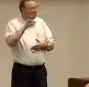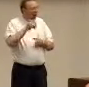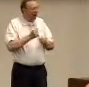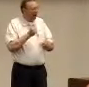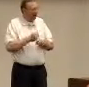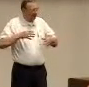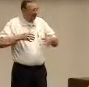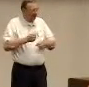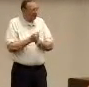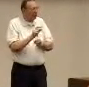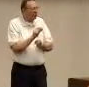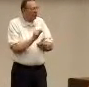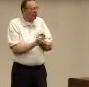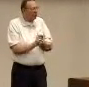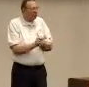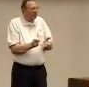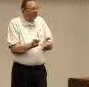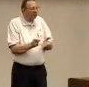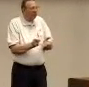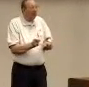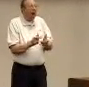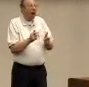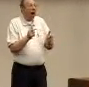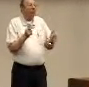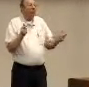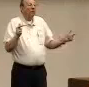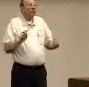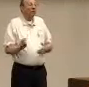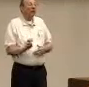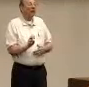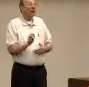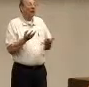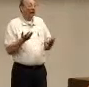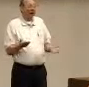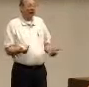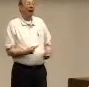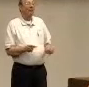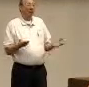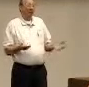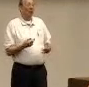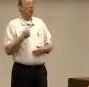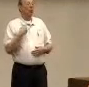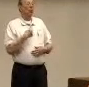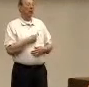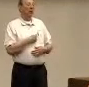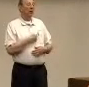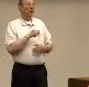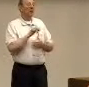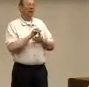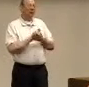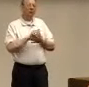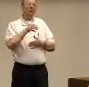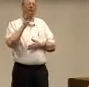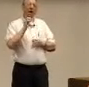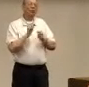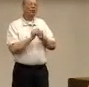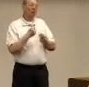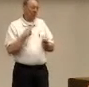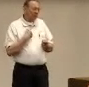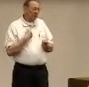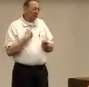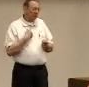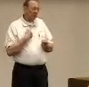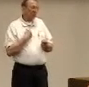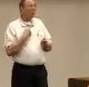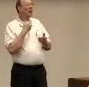do that? And here's what it boiled down to. Our biggest journey happened in this. We believed God was